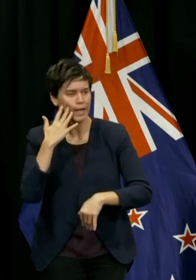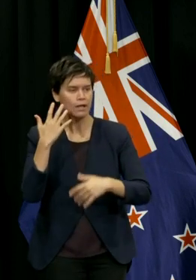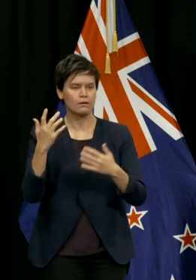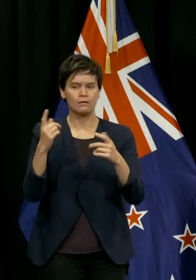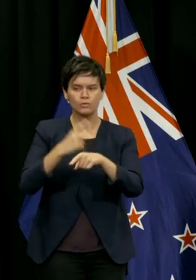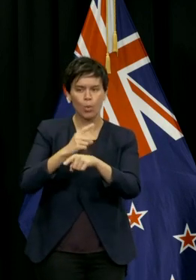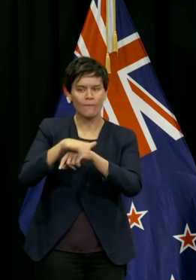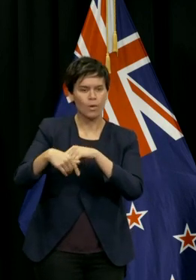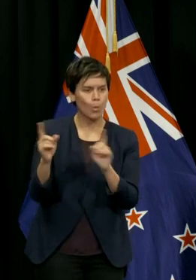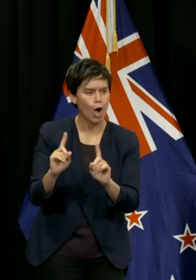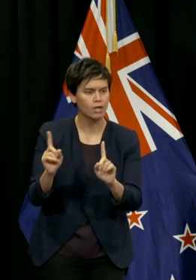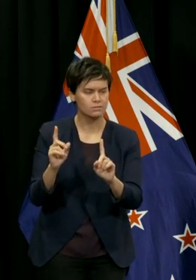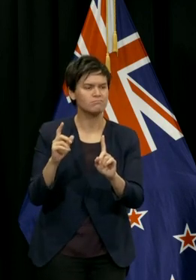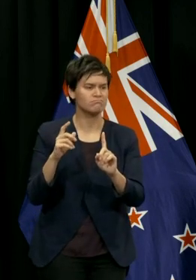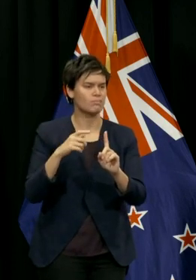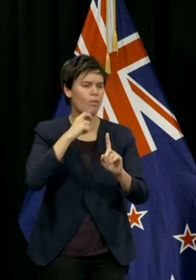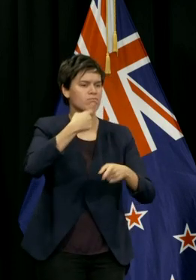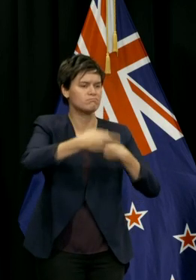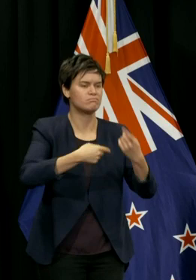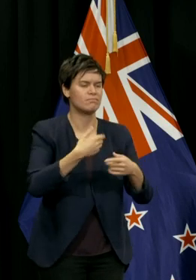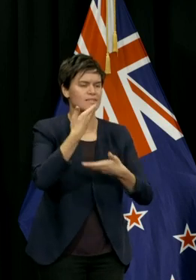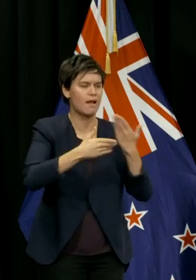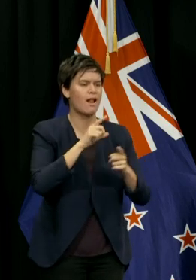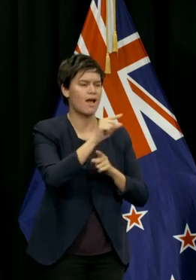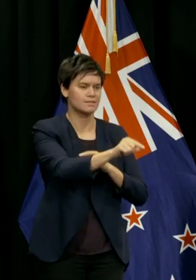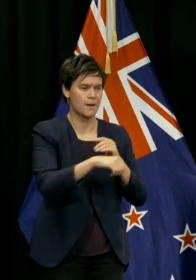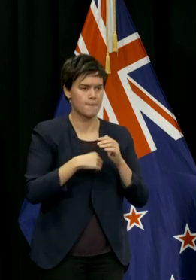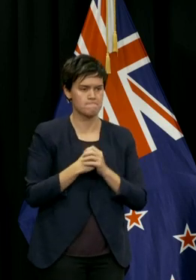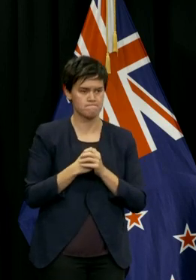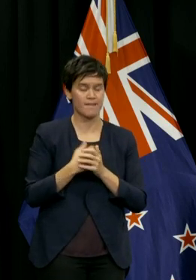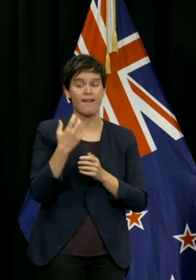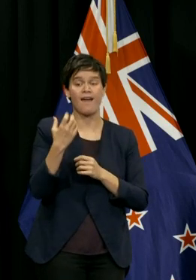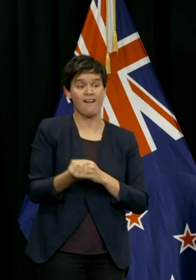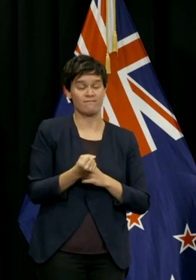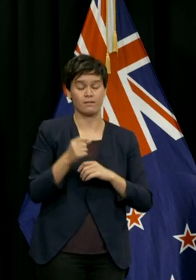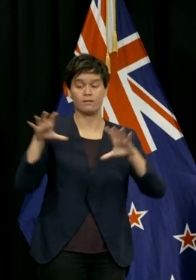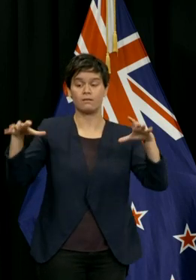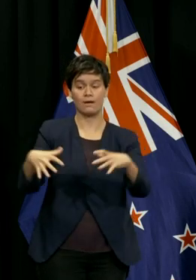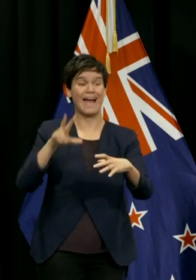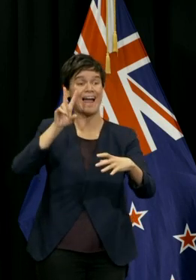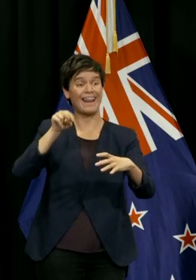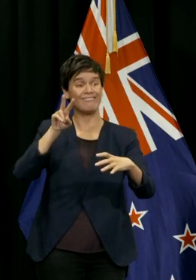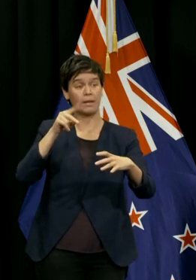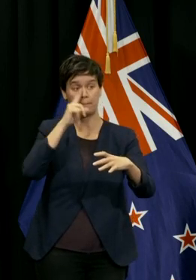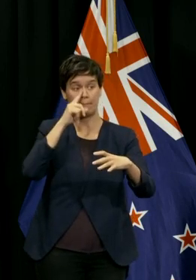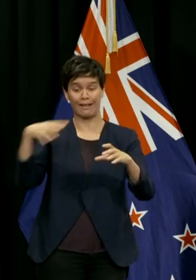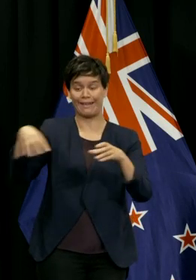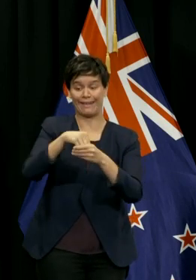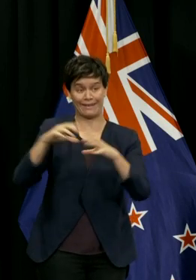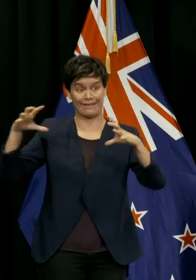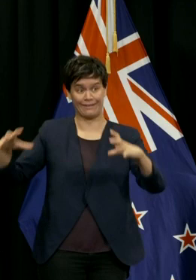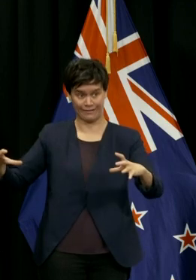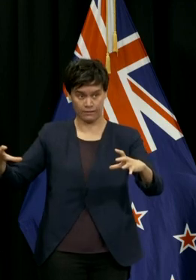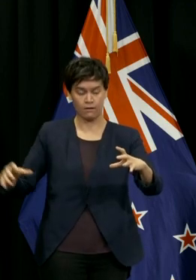composition is likely to be 11 members, 2/3 opposition, 1/3 government. I look forward to this important check and balance